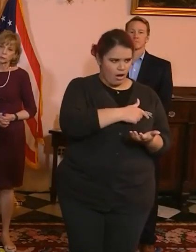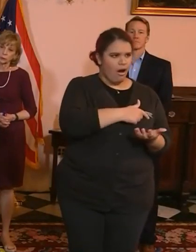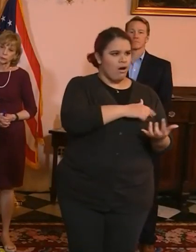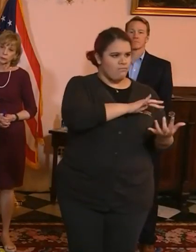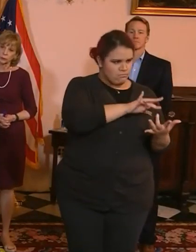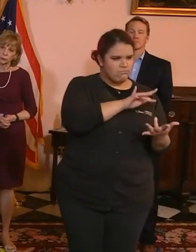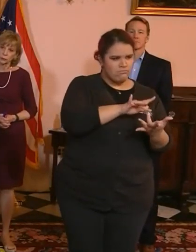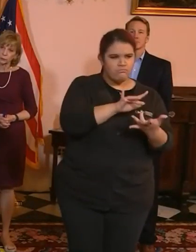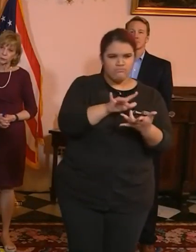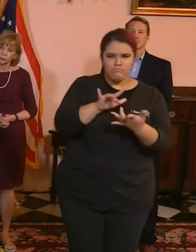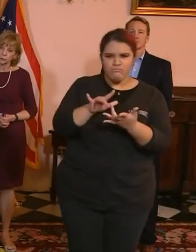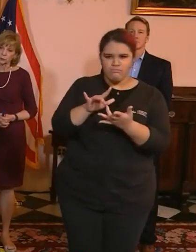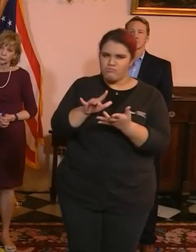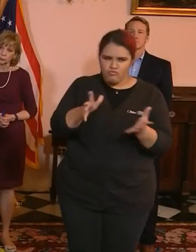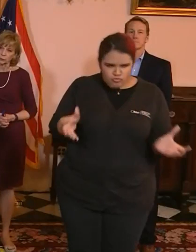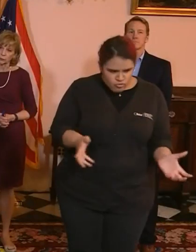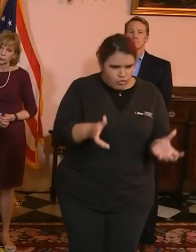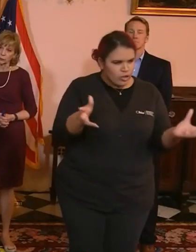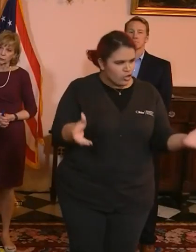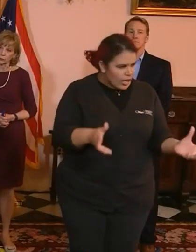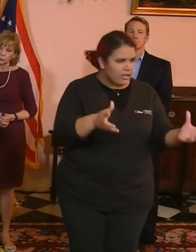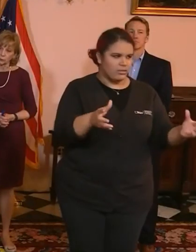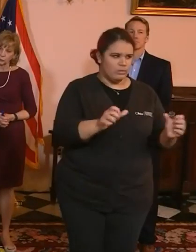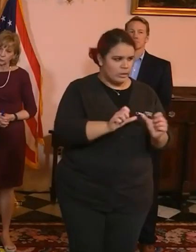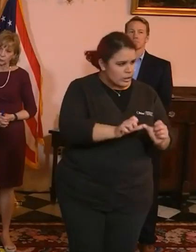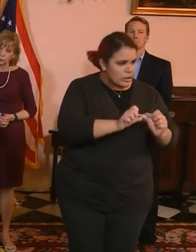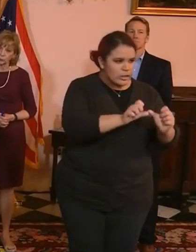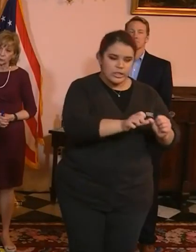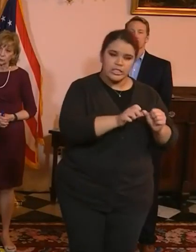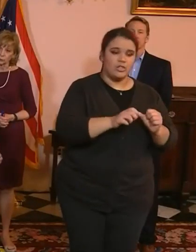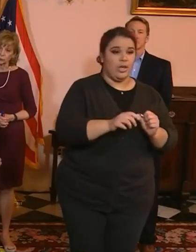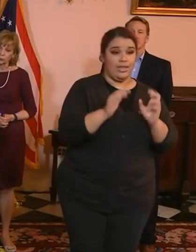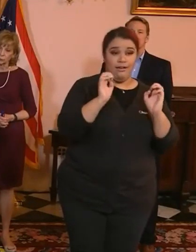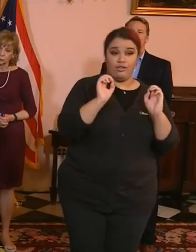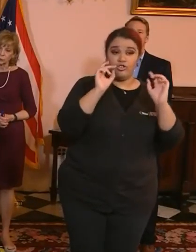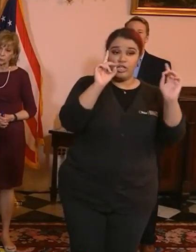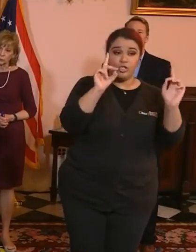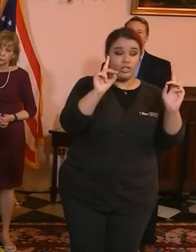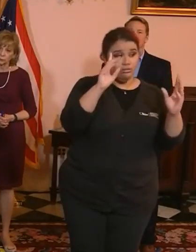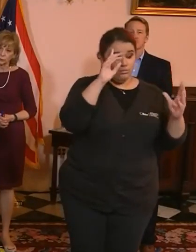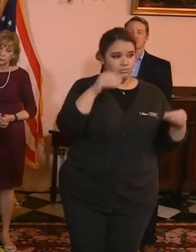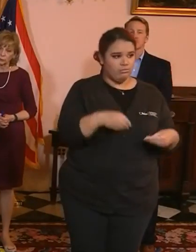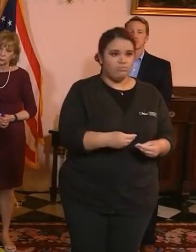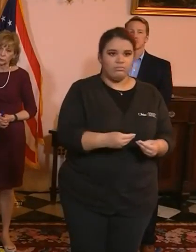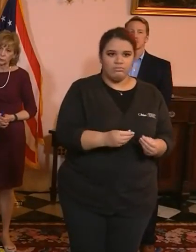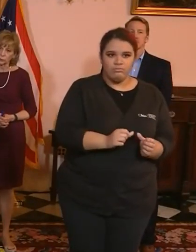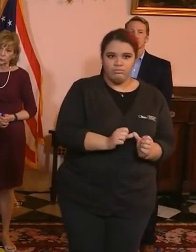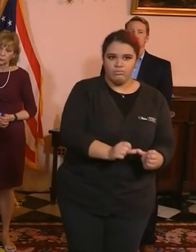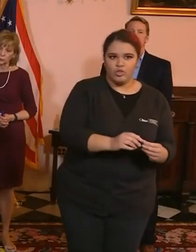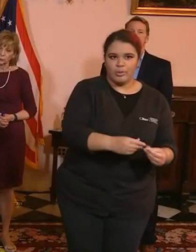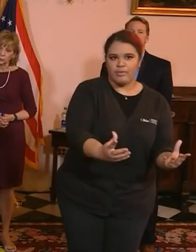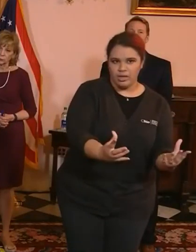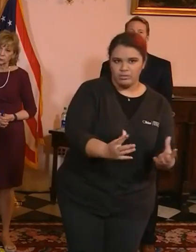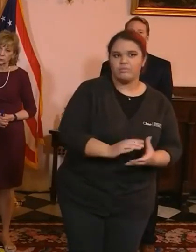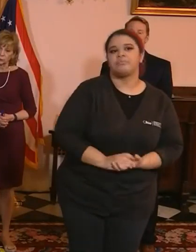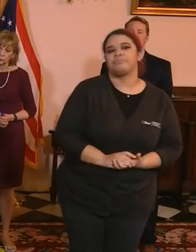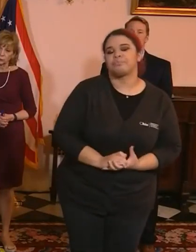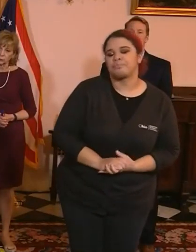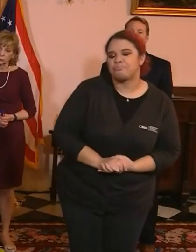in regard to, encourage them and trying to help them in regard to keeping the education going. I've also said